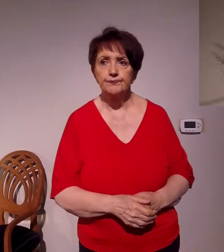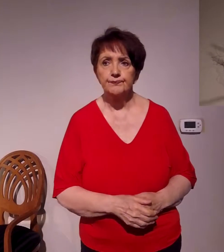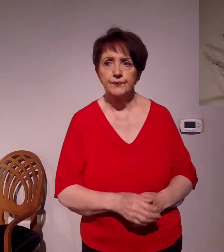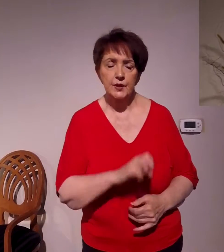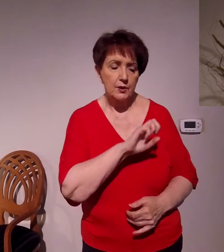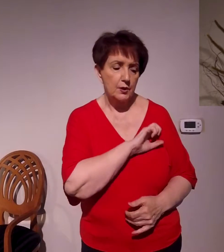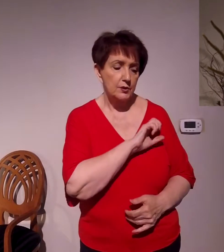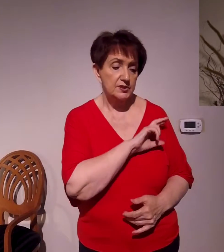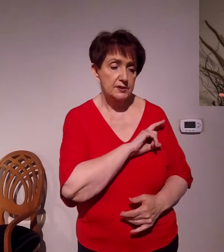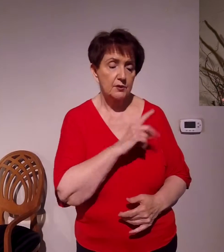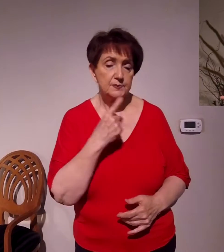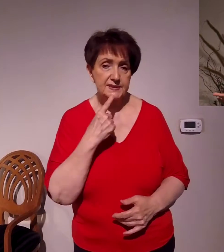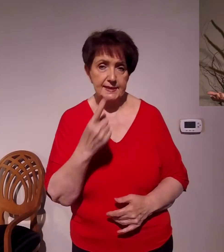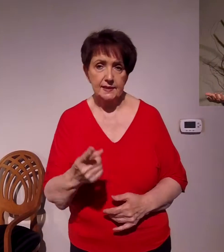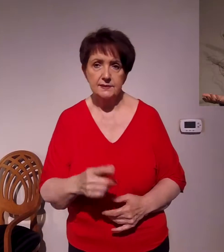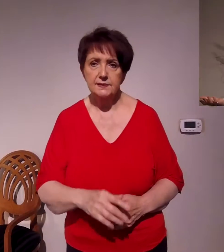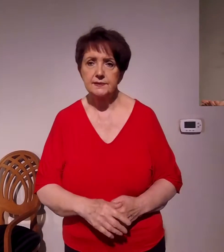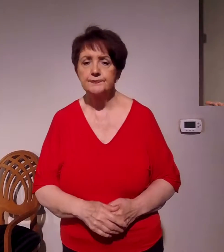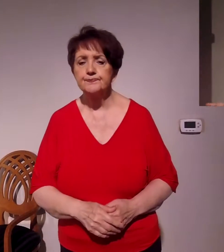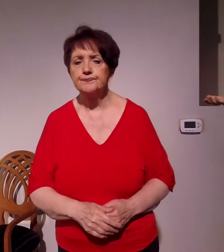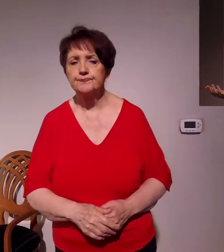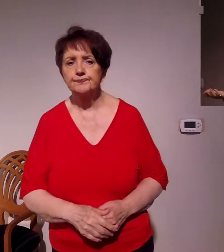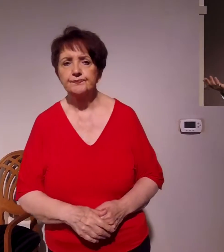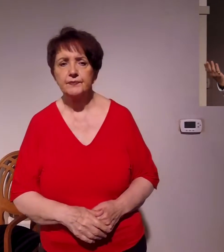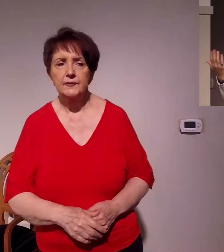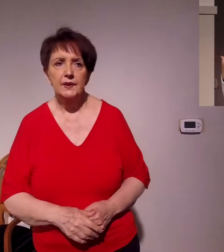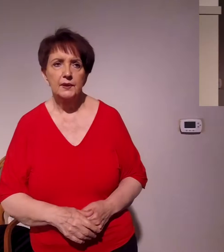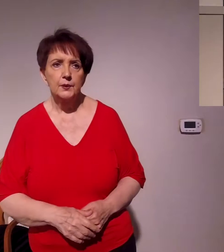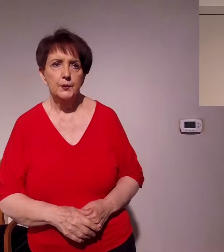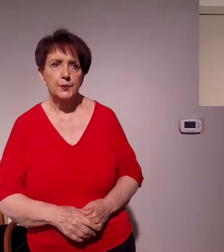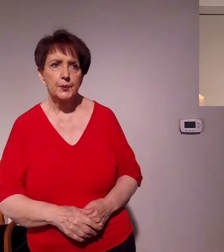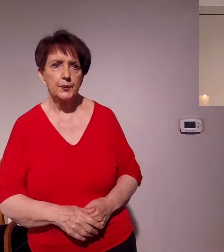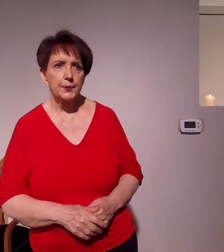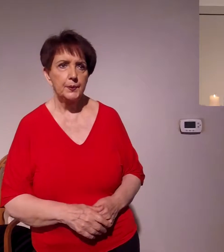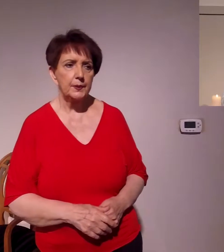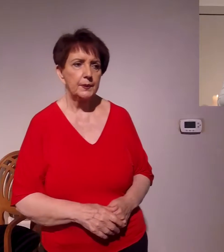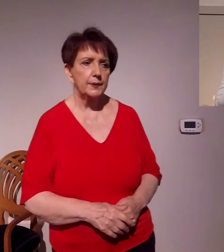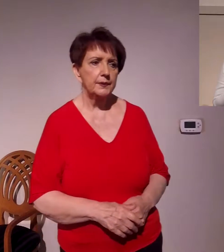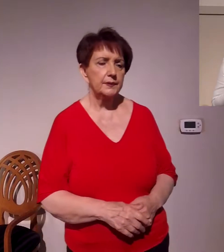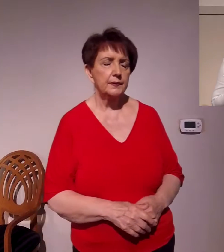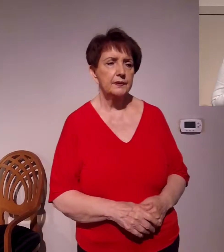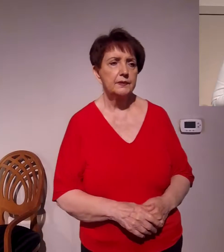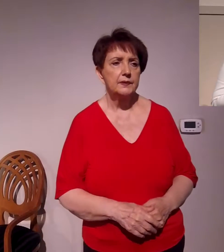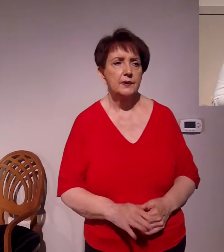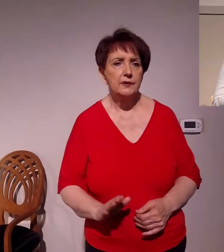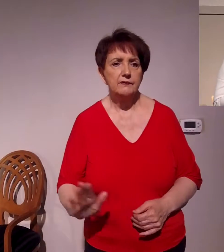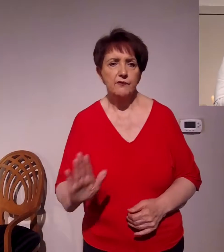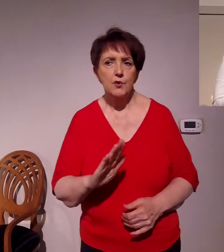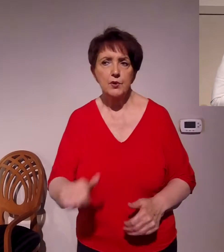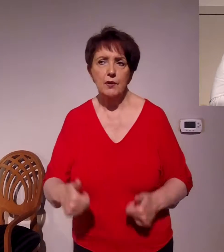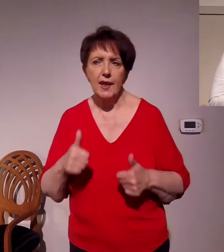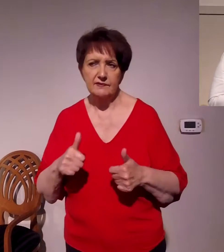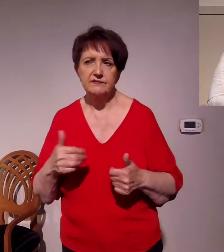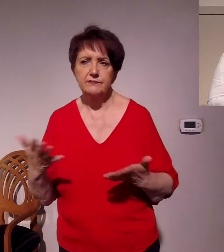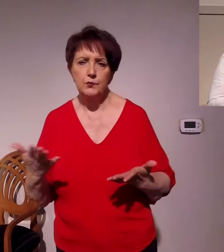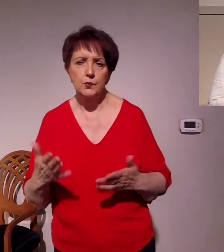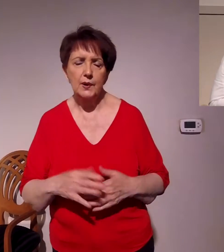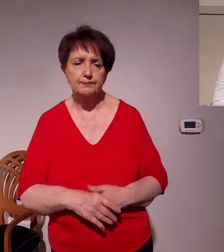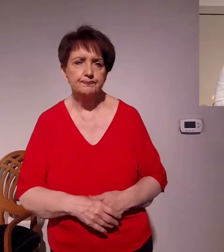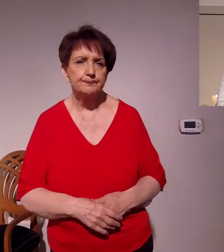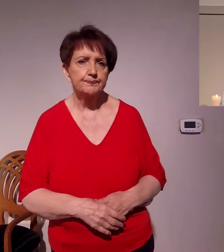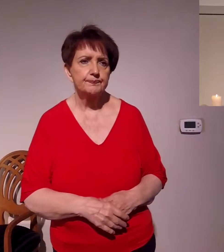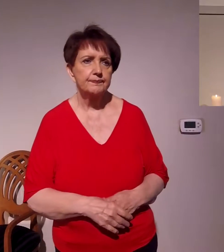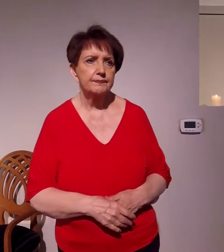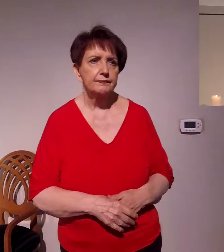Holmes says about this, and what does this teach us? And what can this teach us for the sake of our own life? So, first